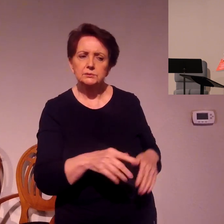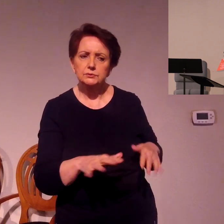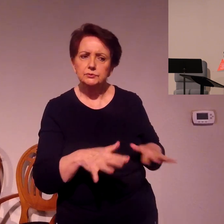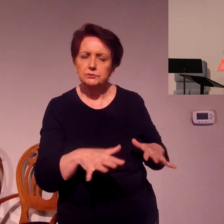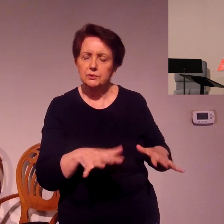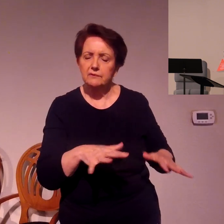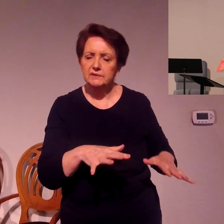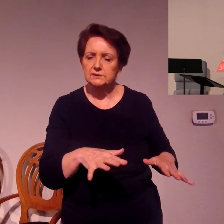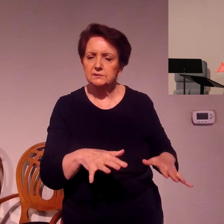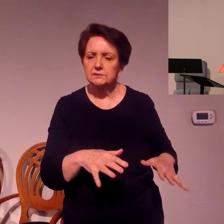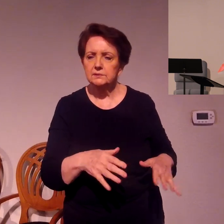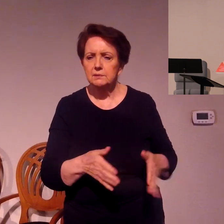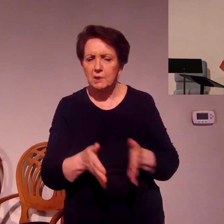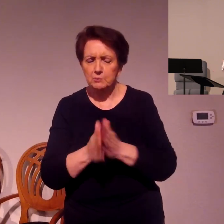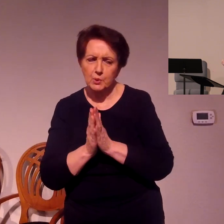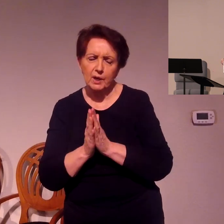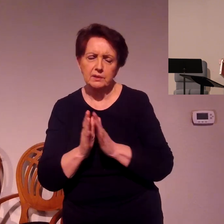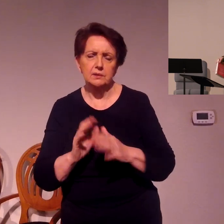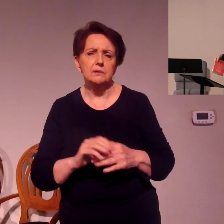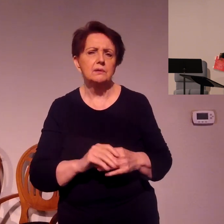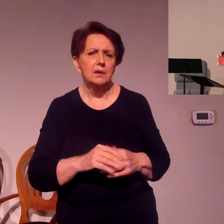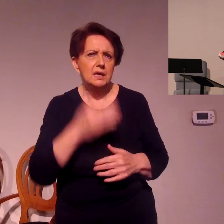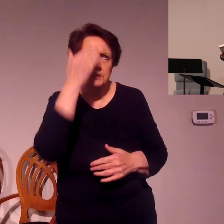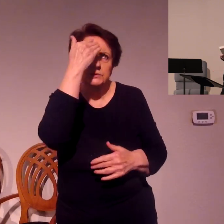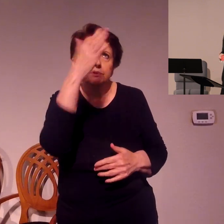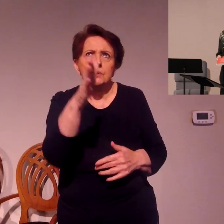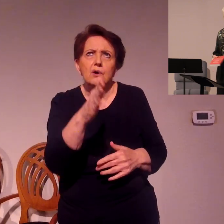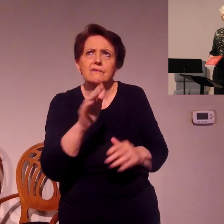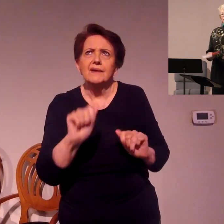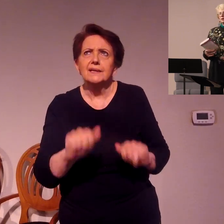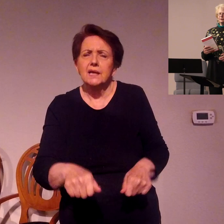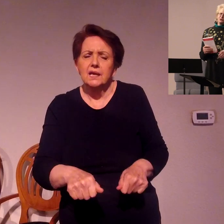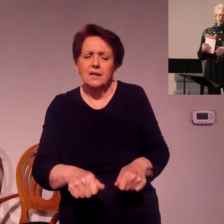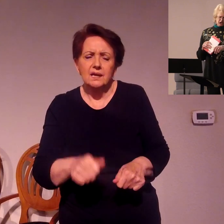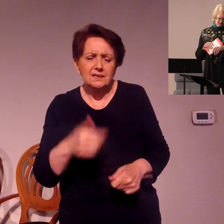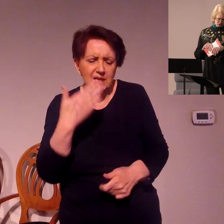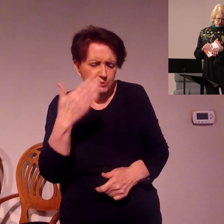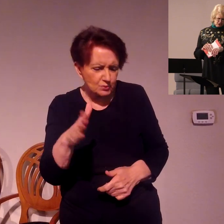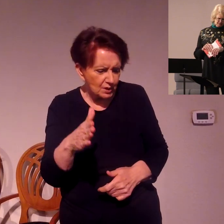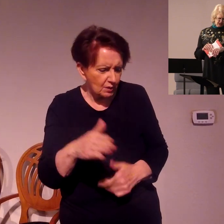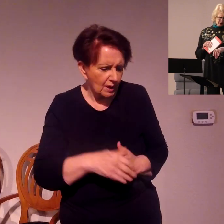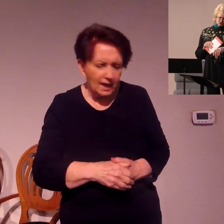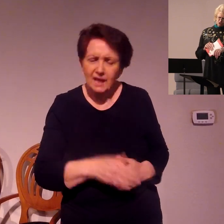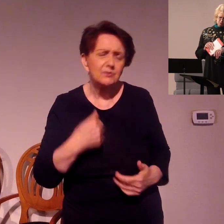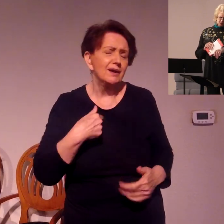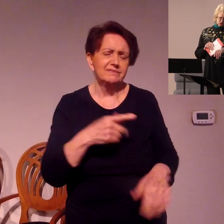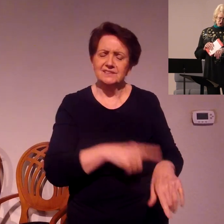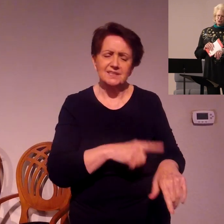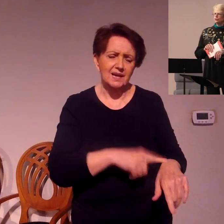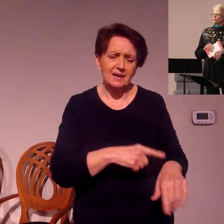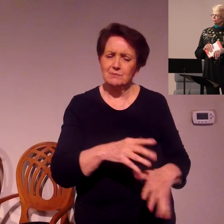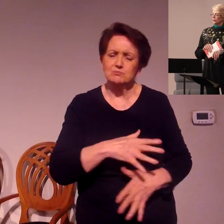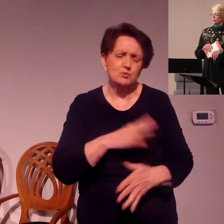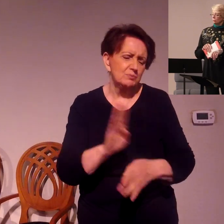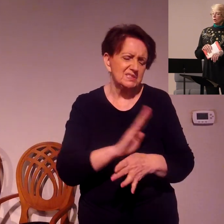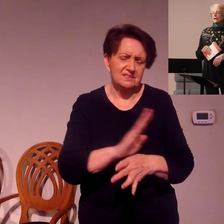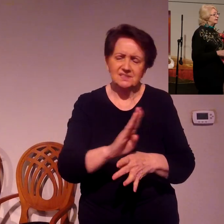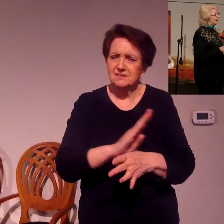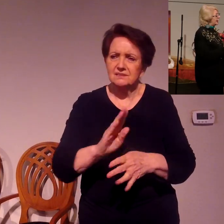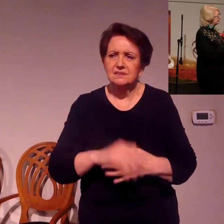turkey trot. She was like, "I don't know whether I can do it. I don't know if I should do it. I don't think I have the time. I got too much to do."